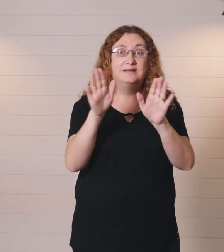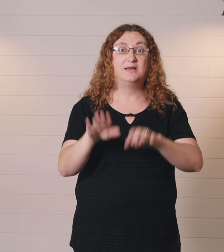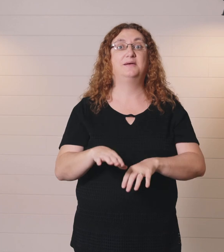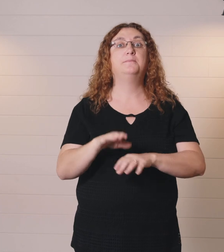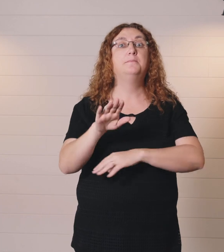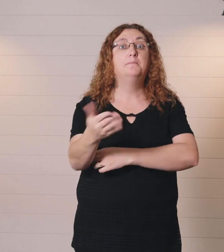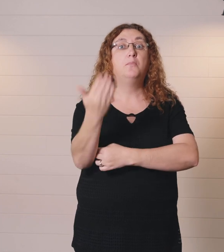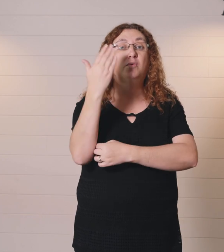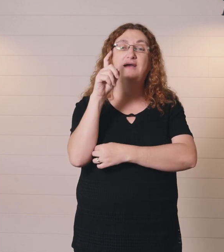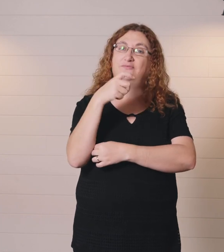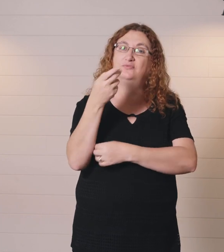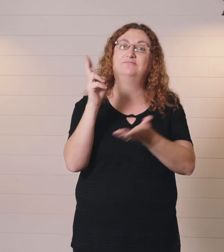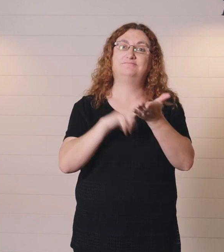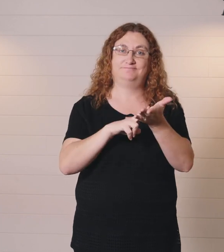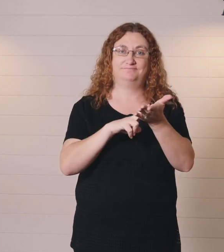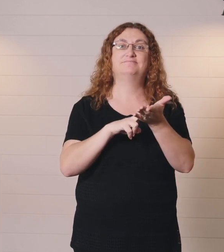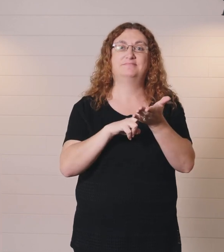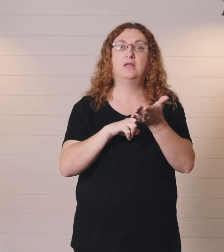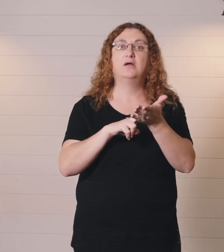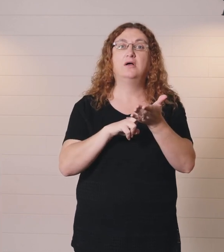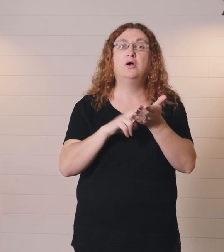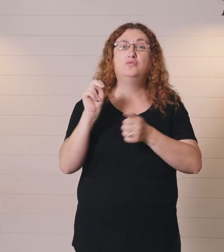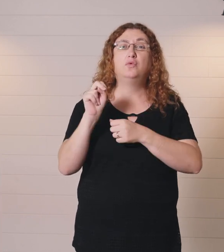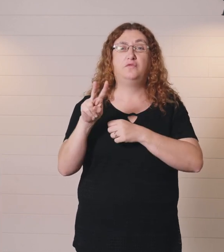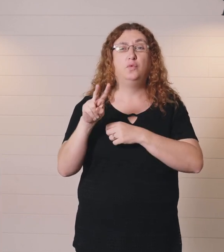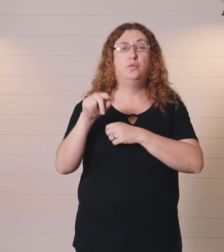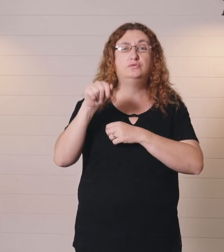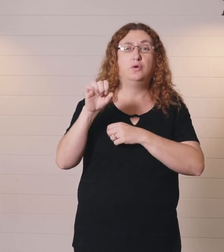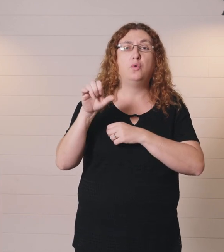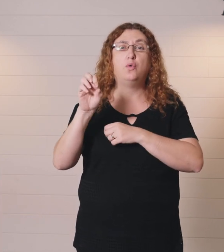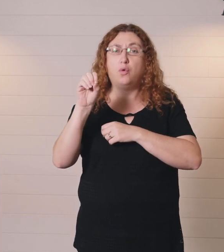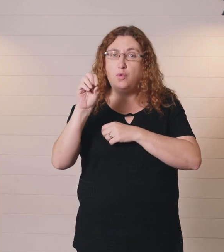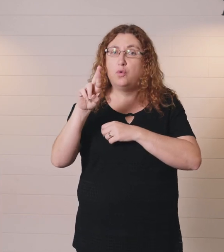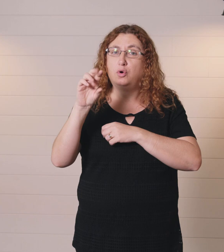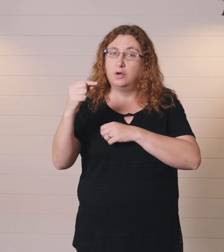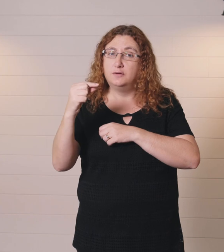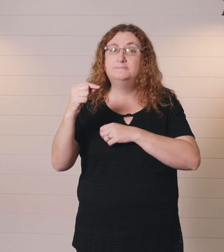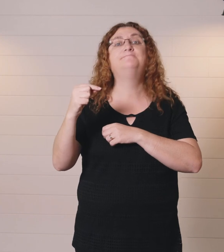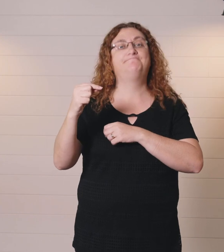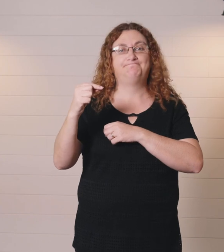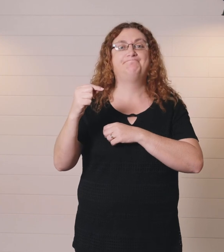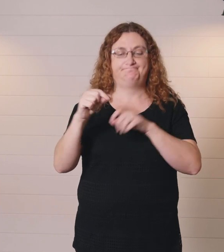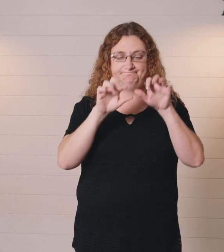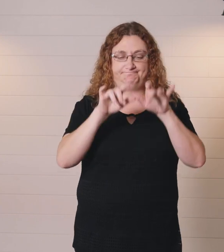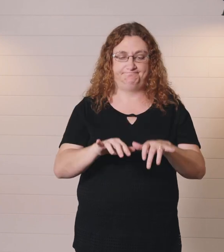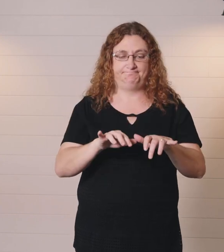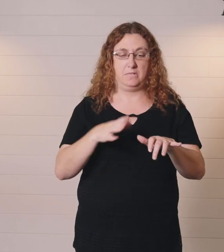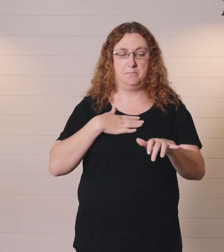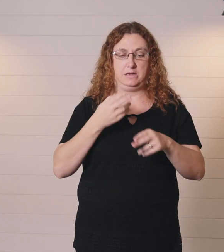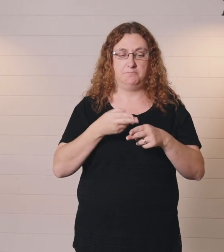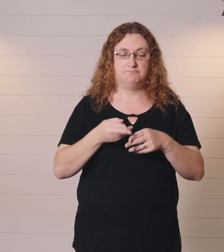need to register online at northview.org. On Monday at 7 p.m., registration goes live for the following